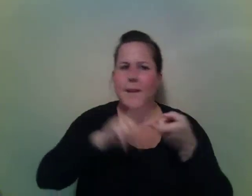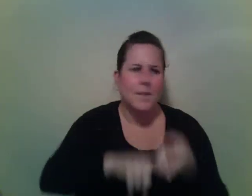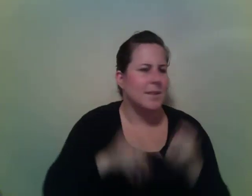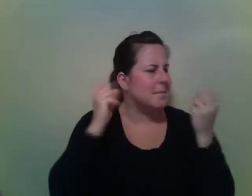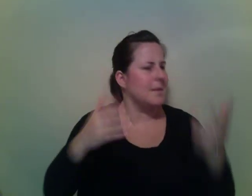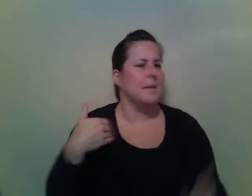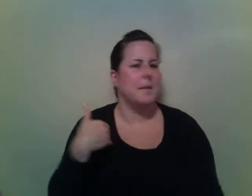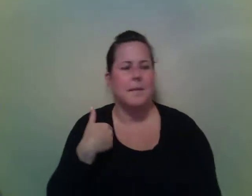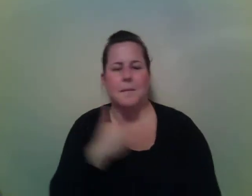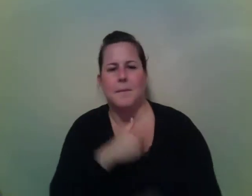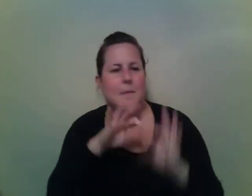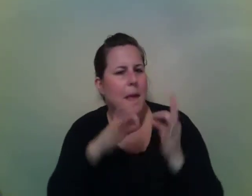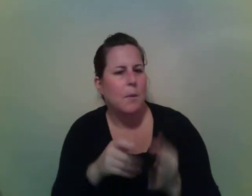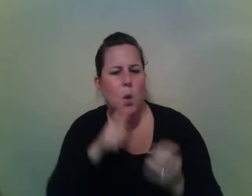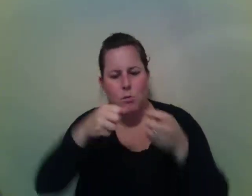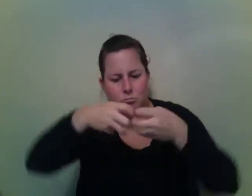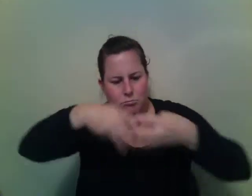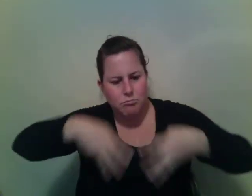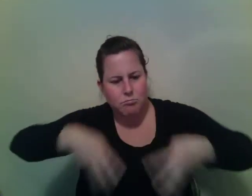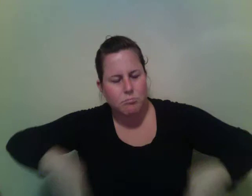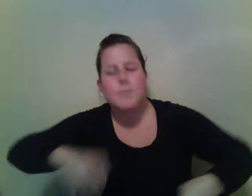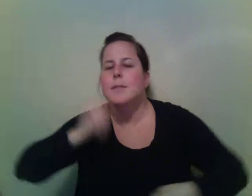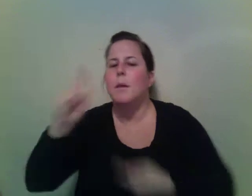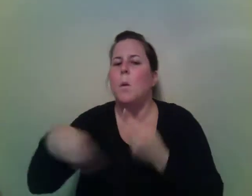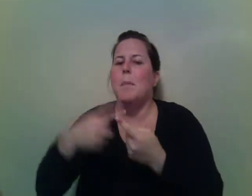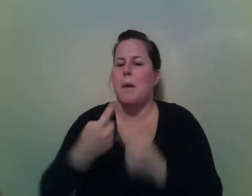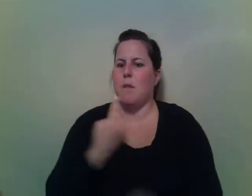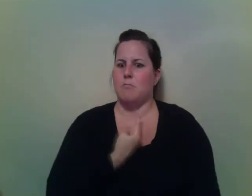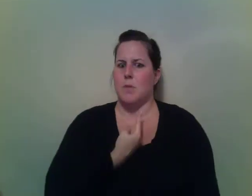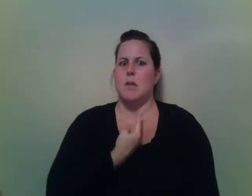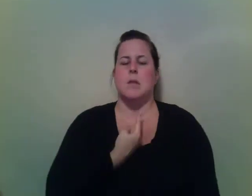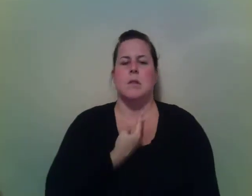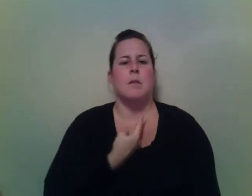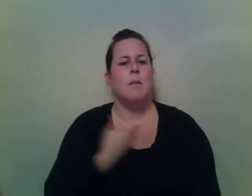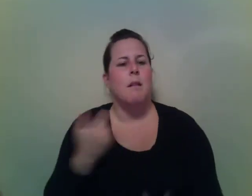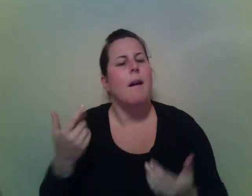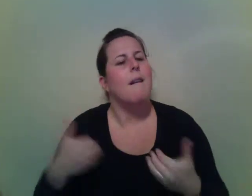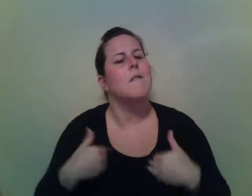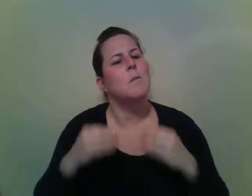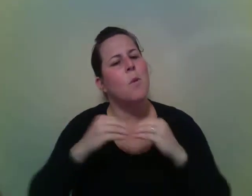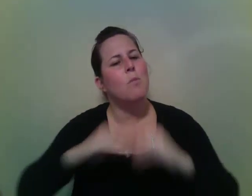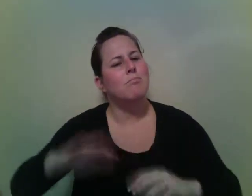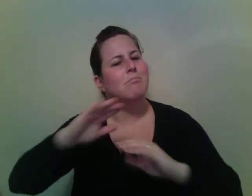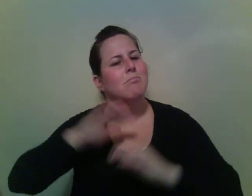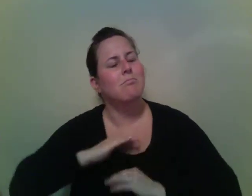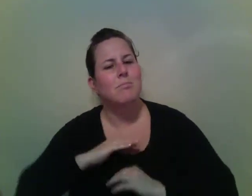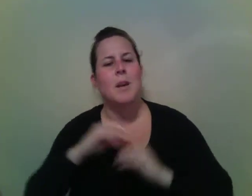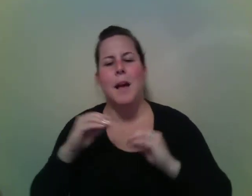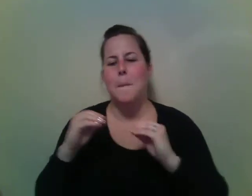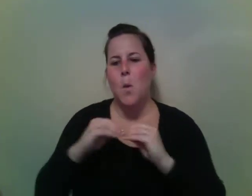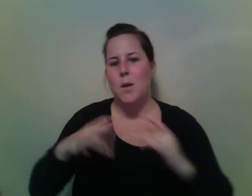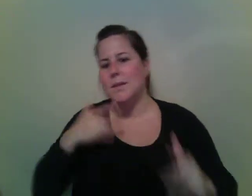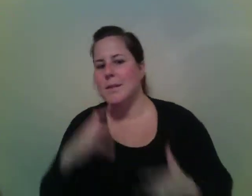in your downline. So it's not just about me. I get more satisfaction and more excitement when I see